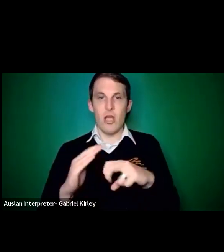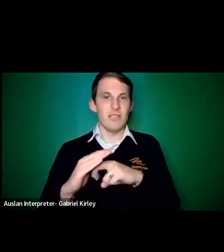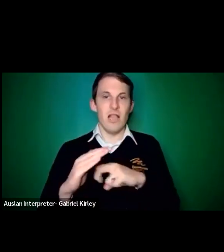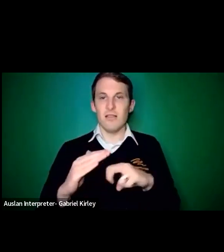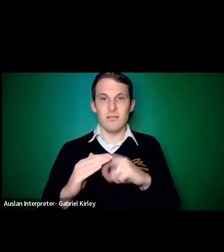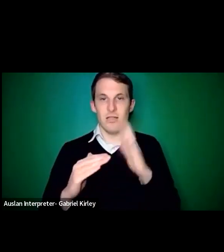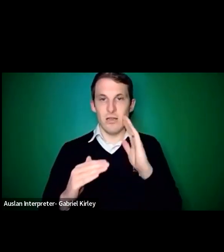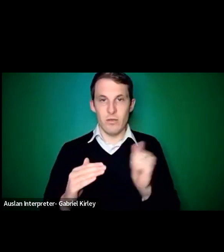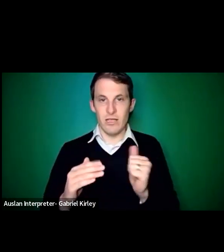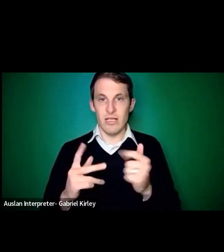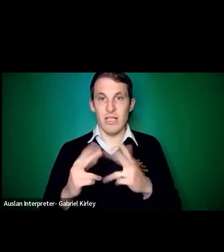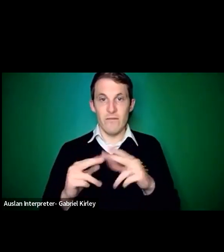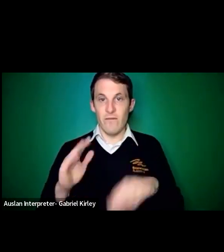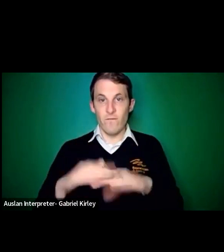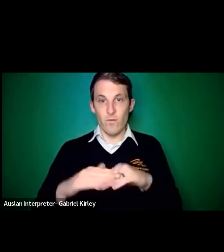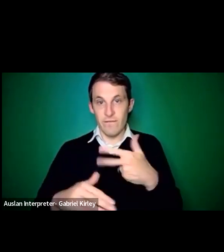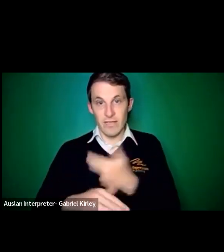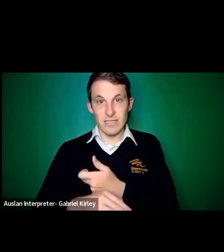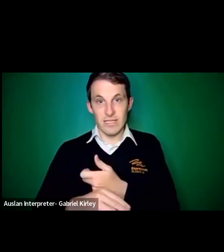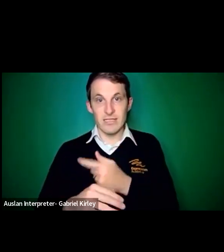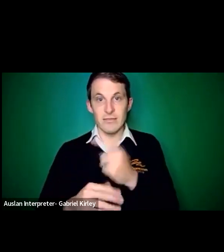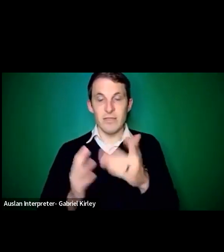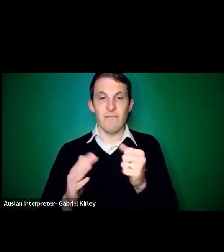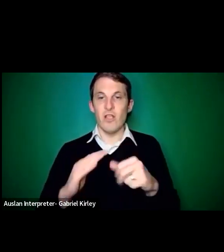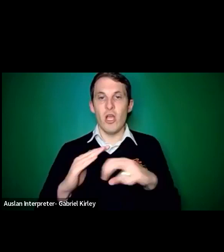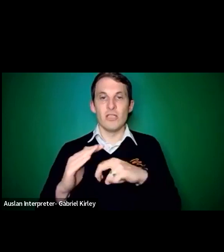you're vaccinated, fully vaccinated, that's 7